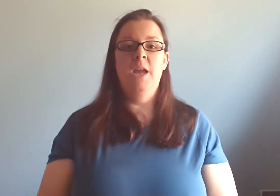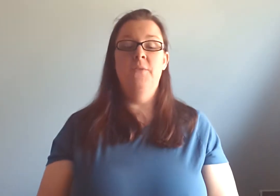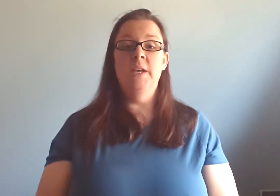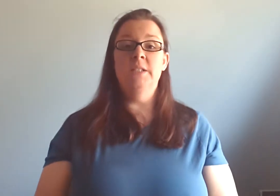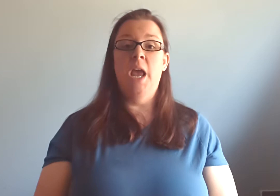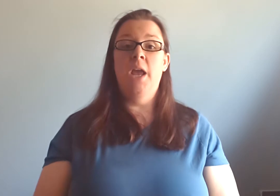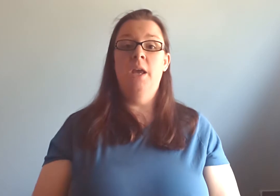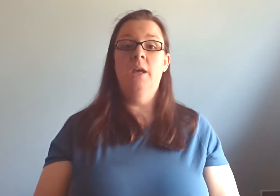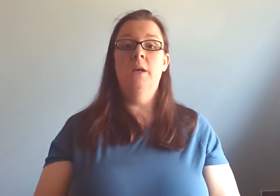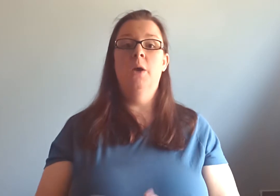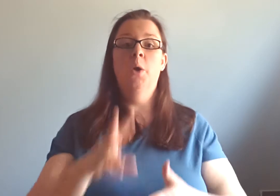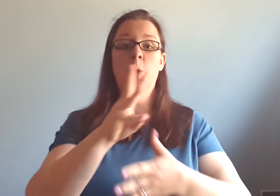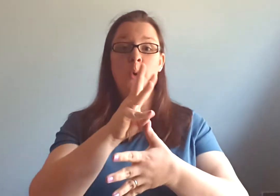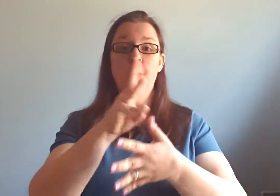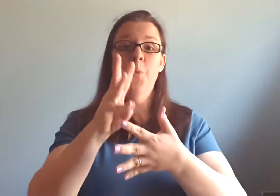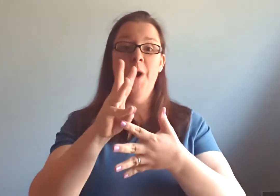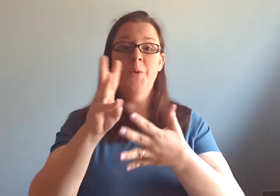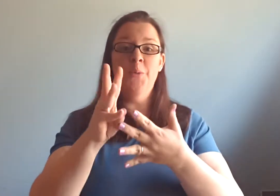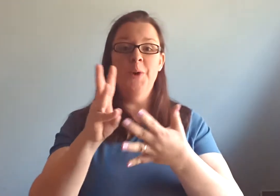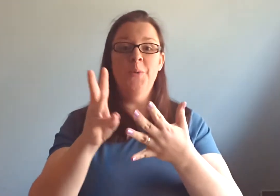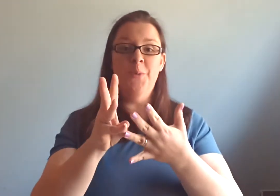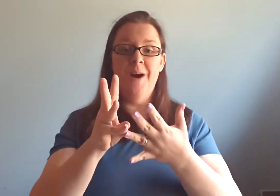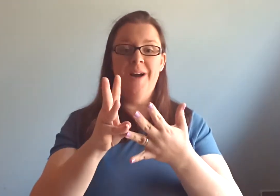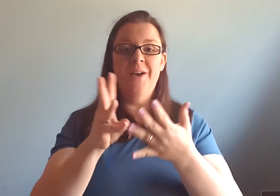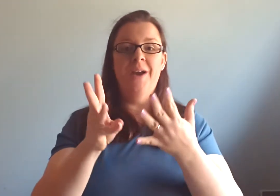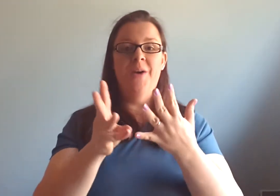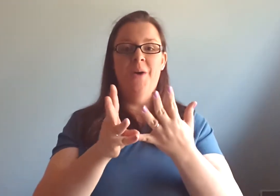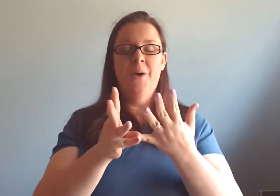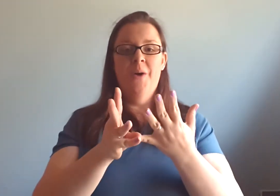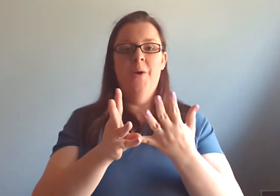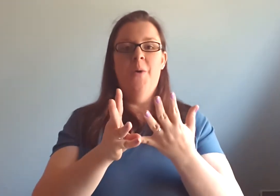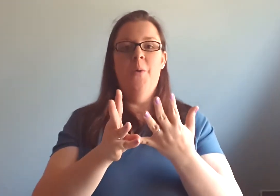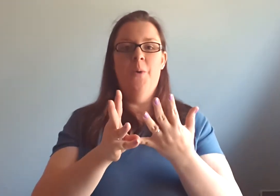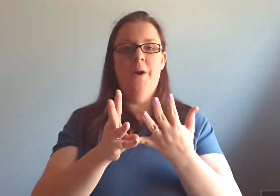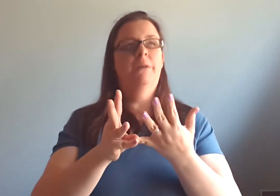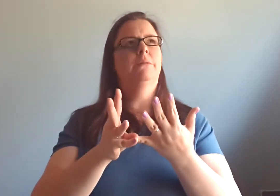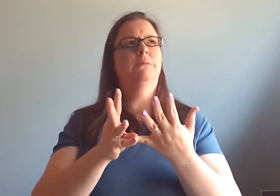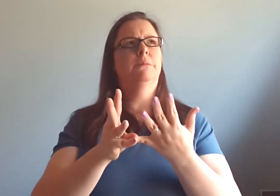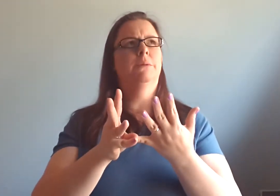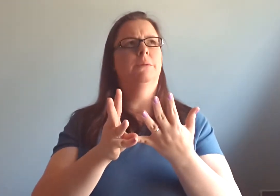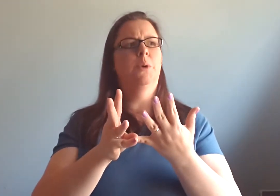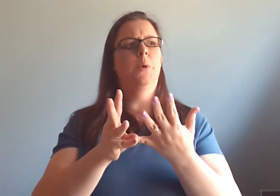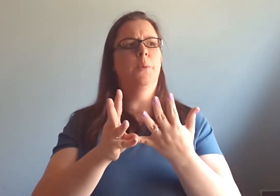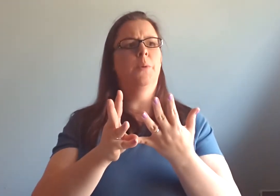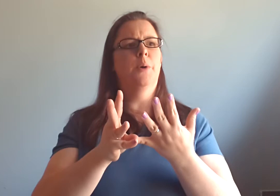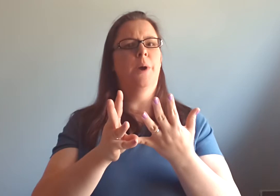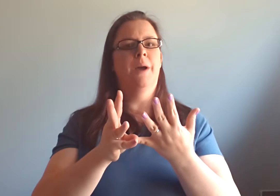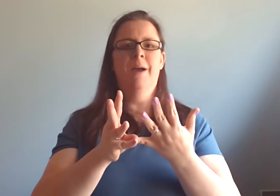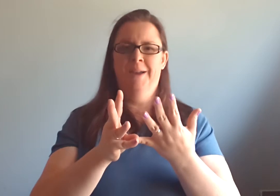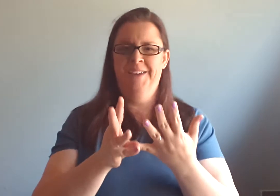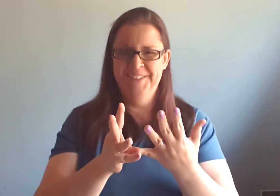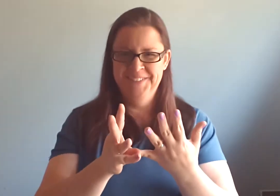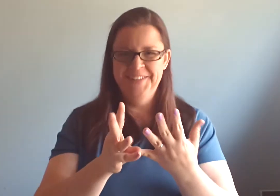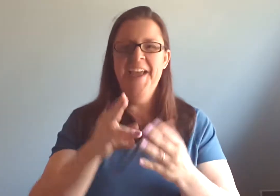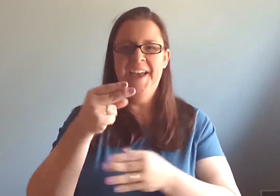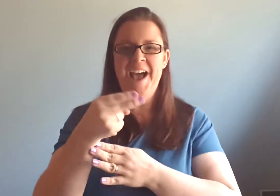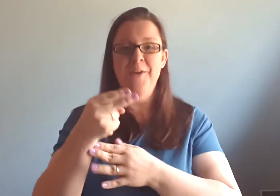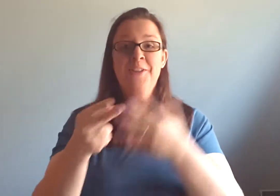If it's a who, what, when, why, or when or why, and how, the